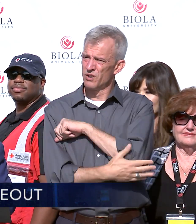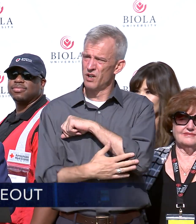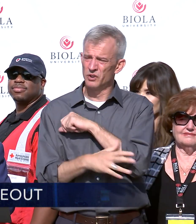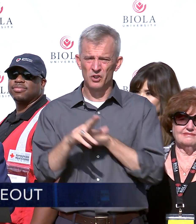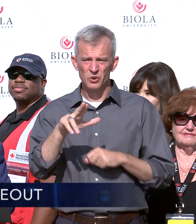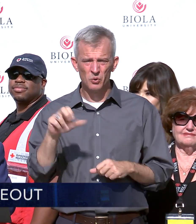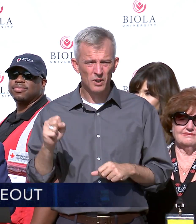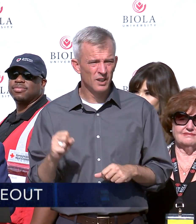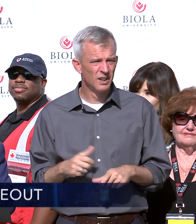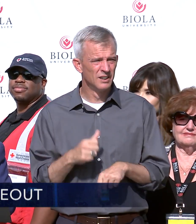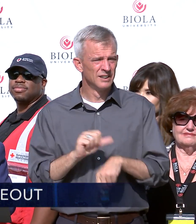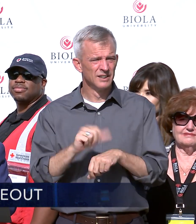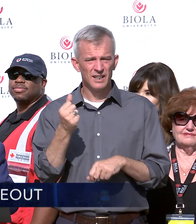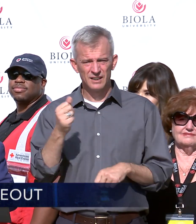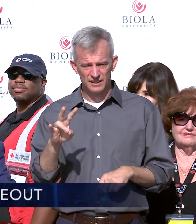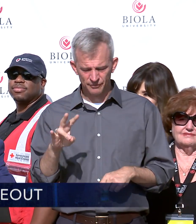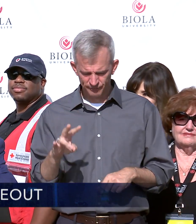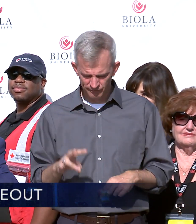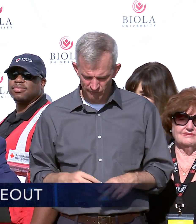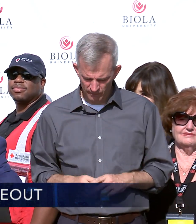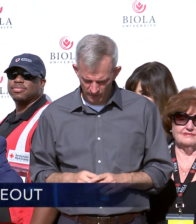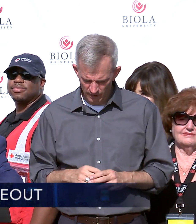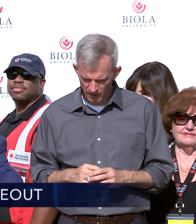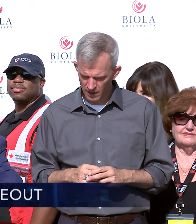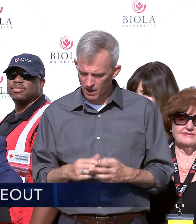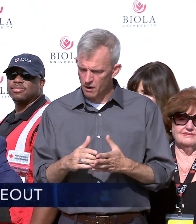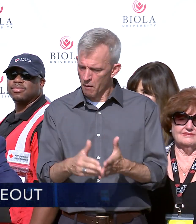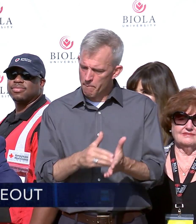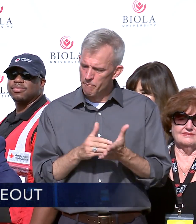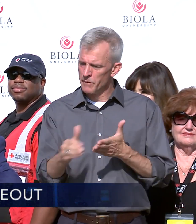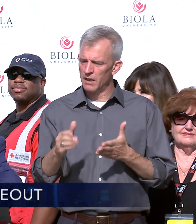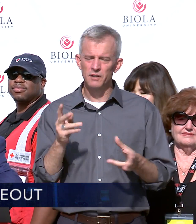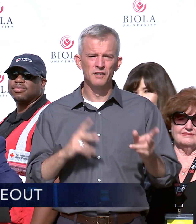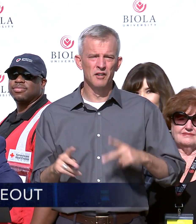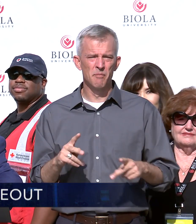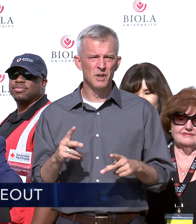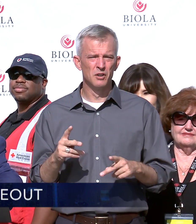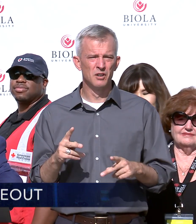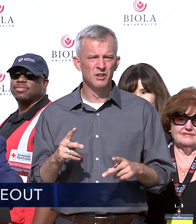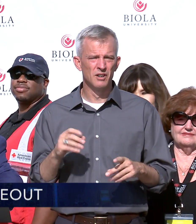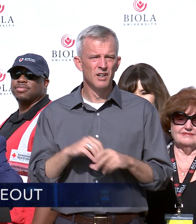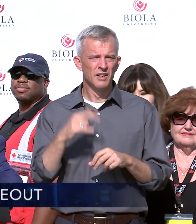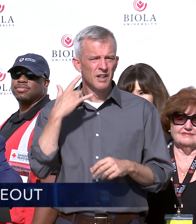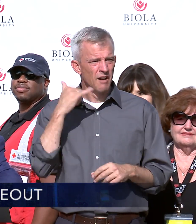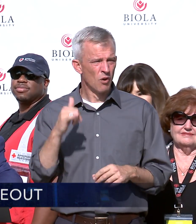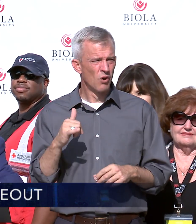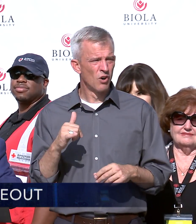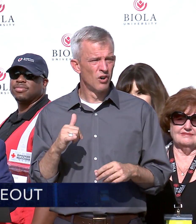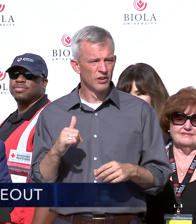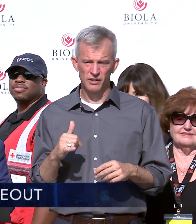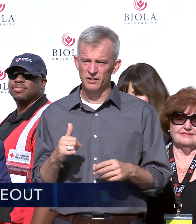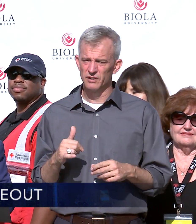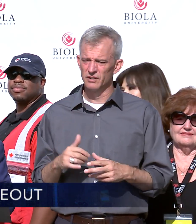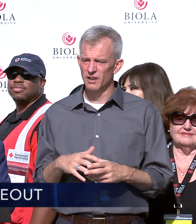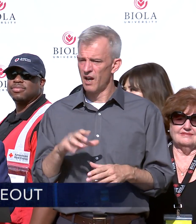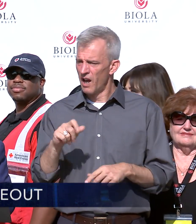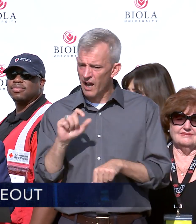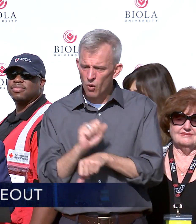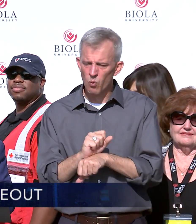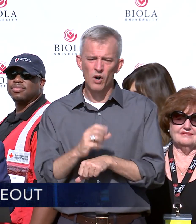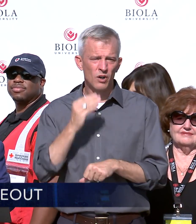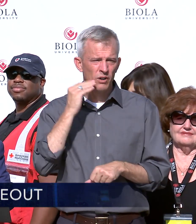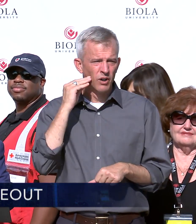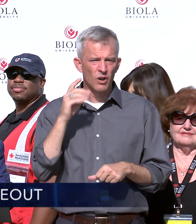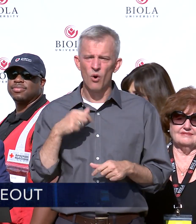California, 1017, October 17th, millions of people here in California especially, at work, at home, as they're